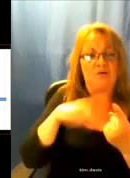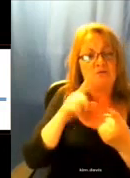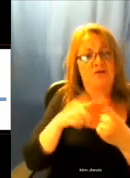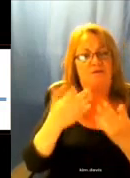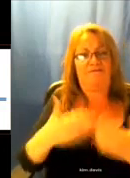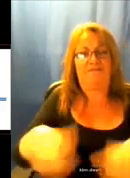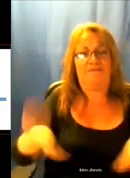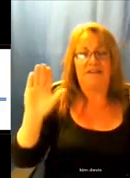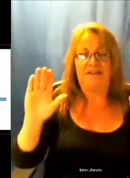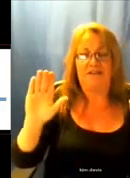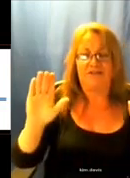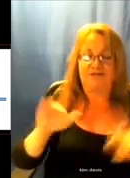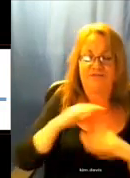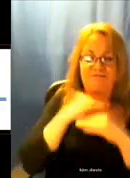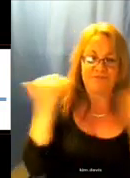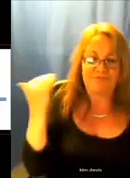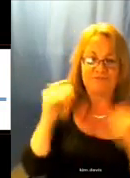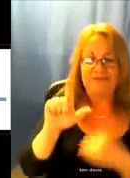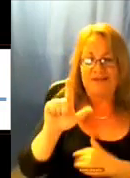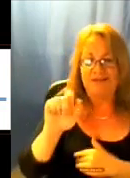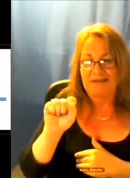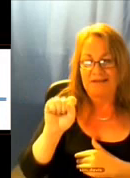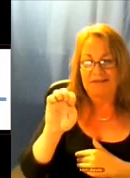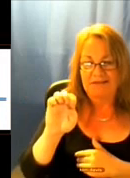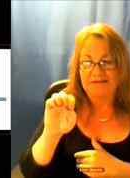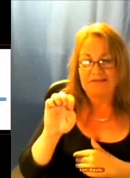the landlord and tenant within the lease.